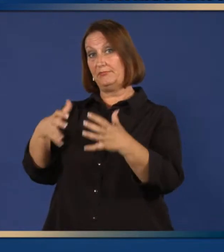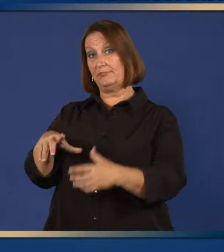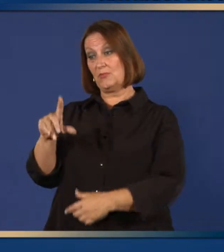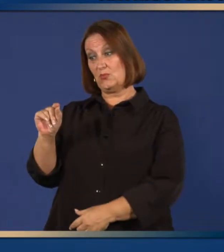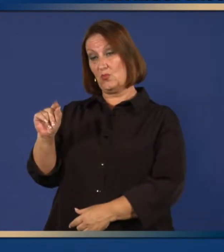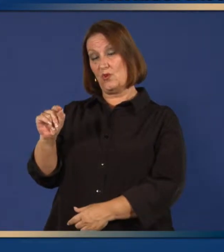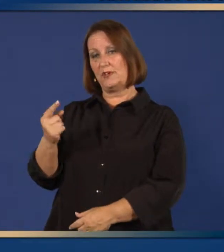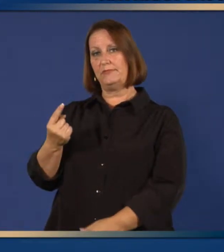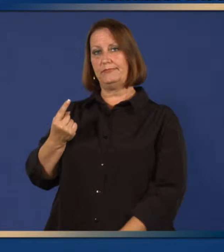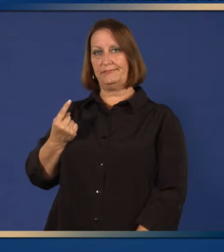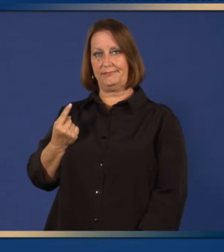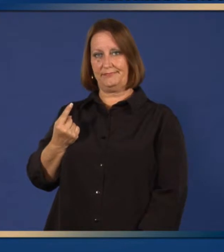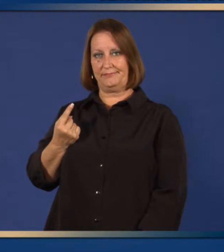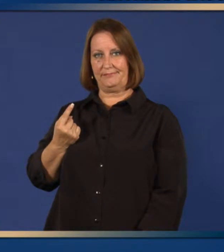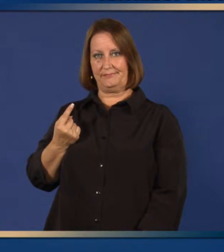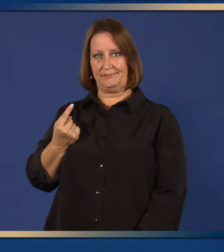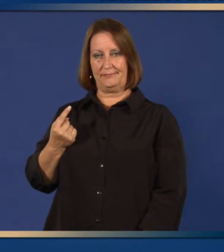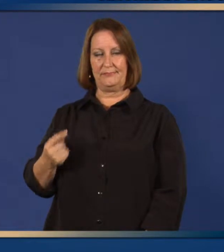women,